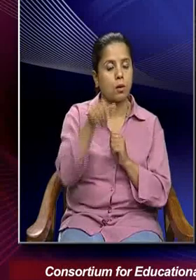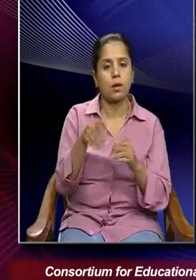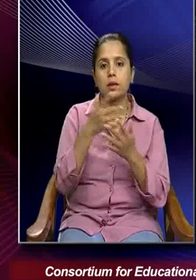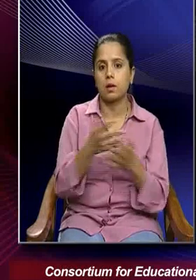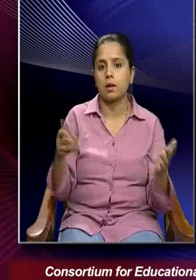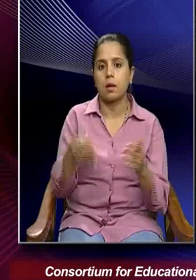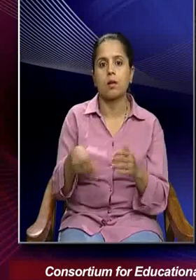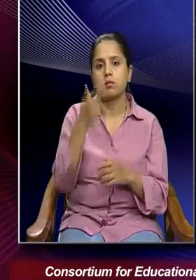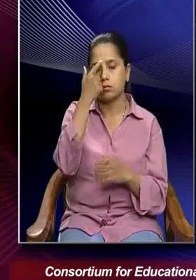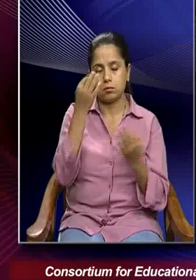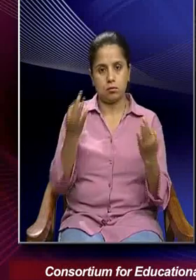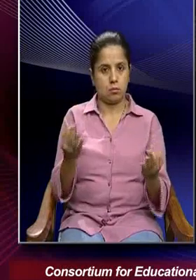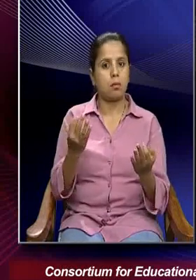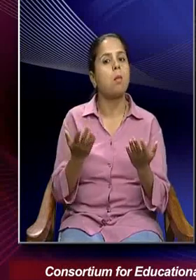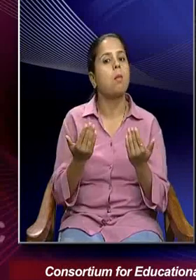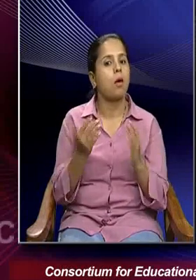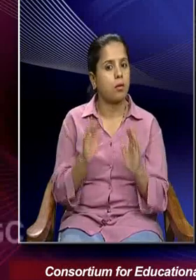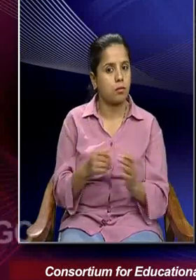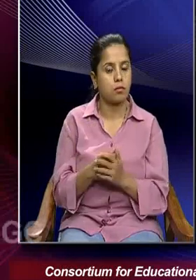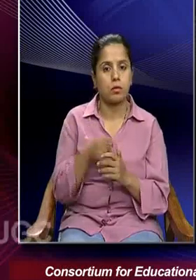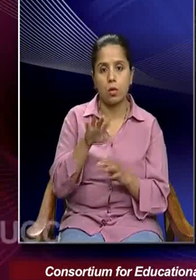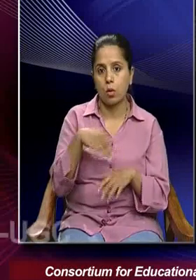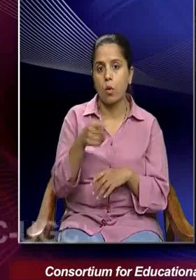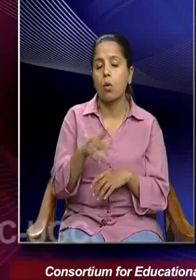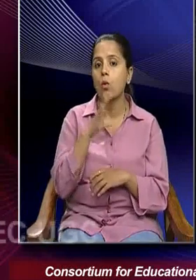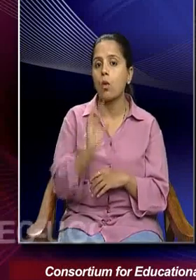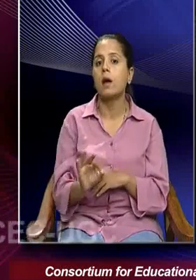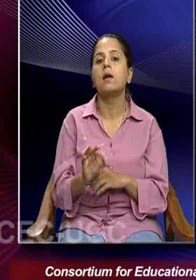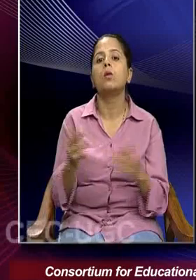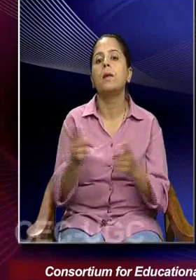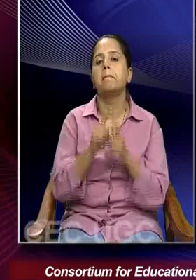of meditation and the larger reality.